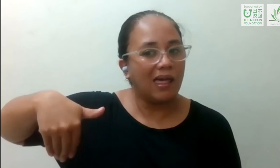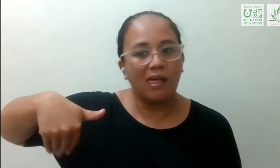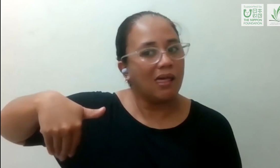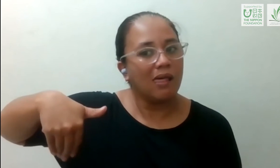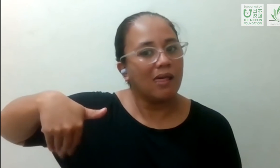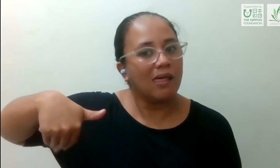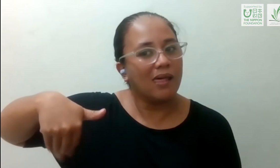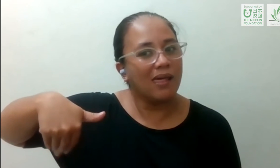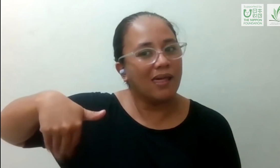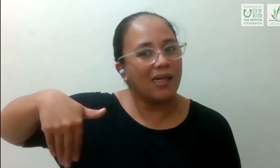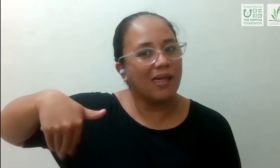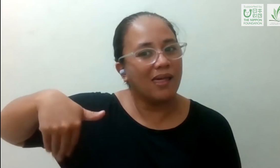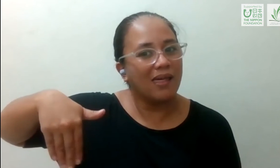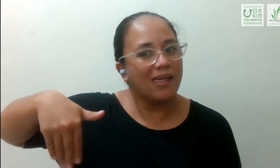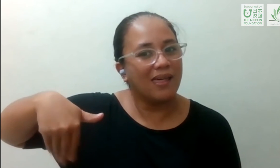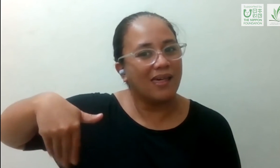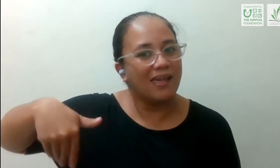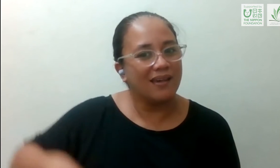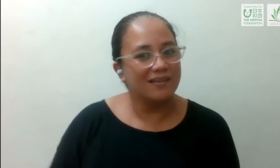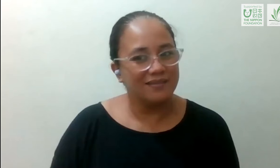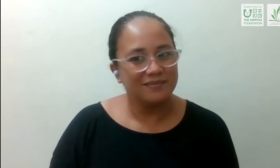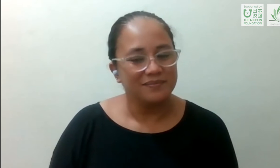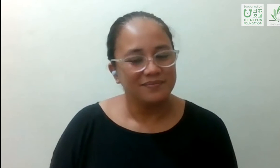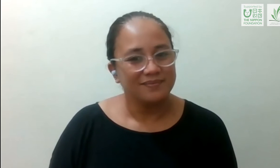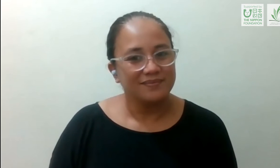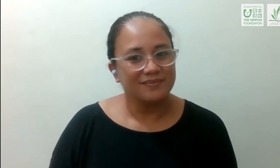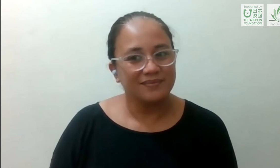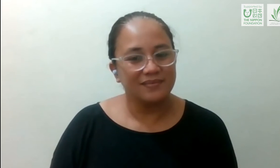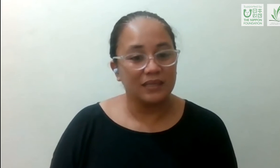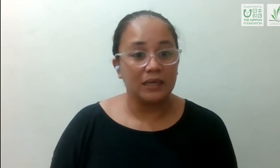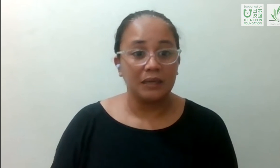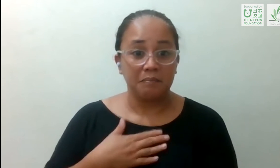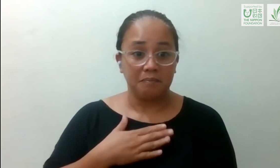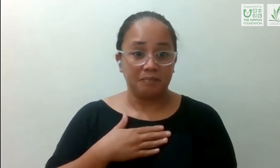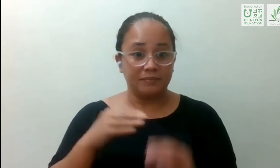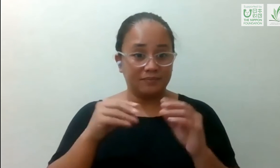Okay. So, from a teaching point of view,